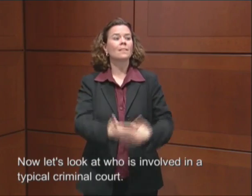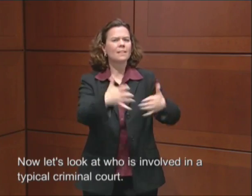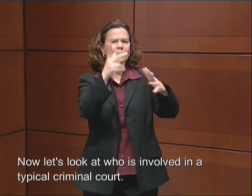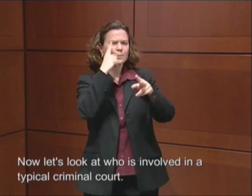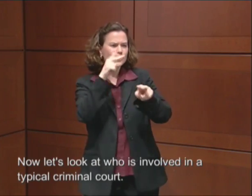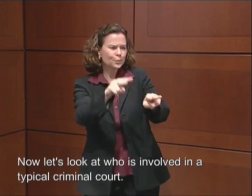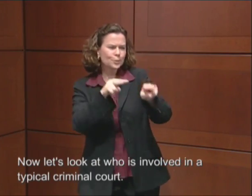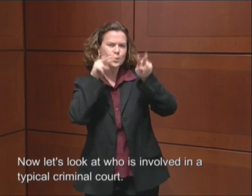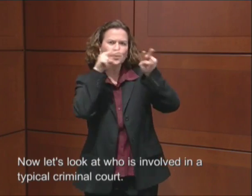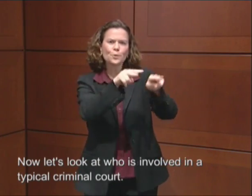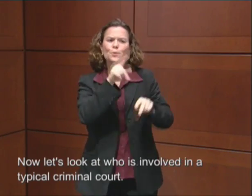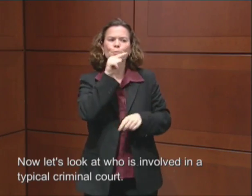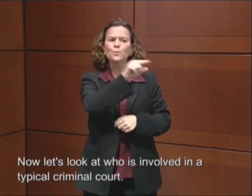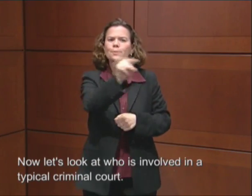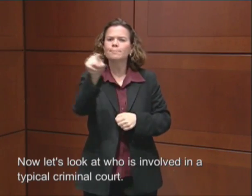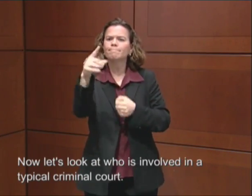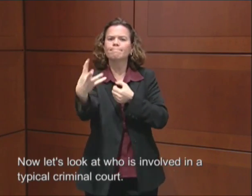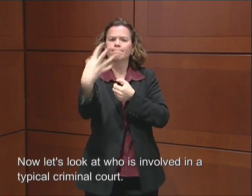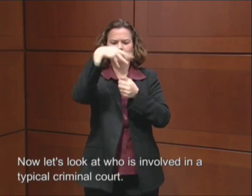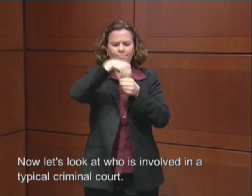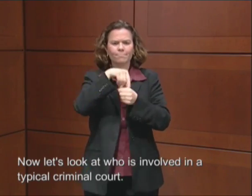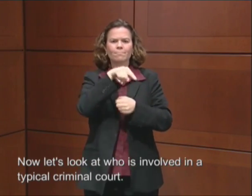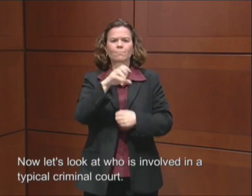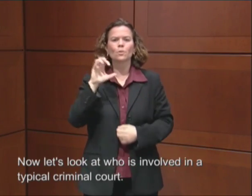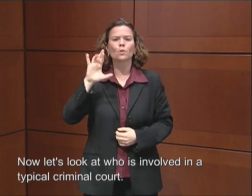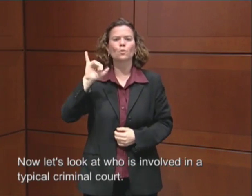Now, let's look at who is involved in a typical criminal court.